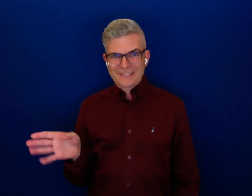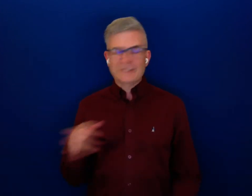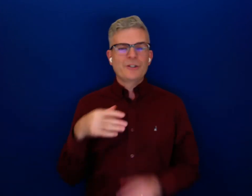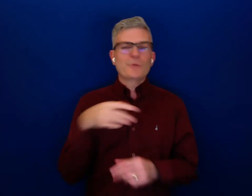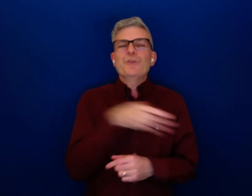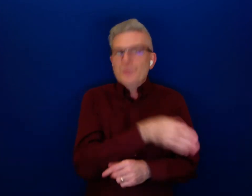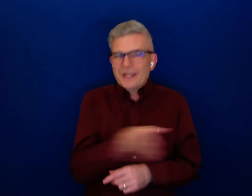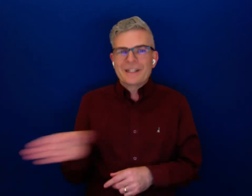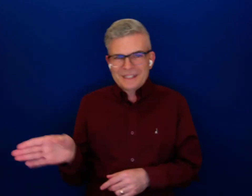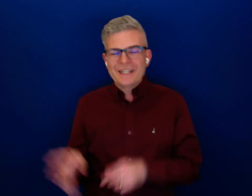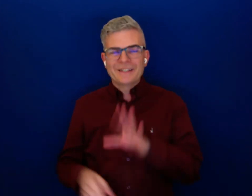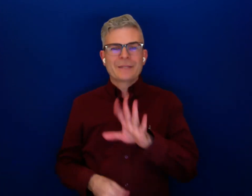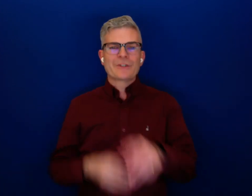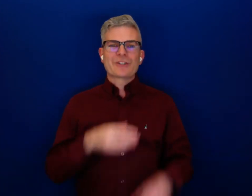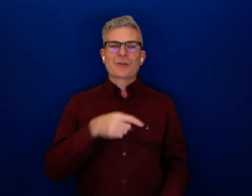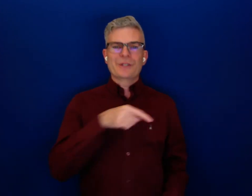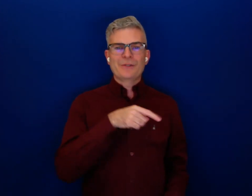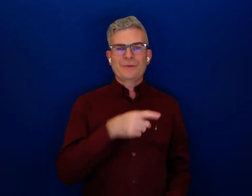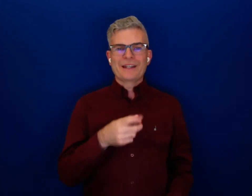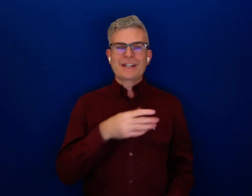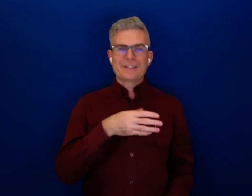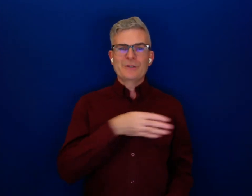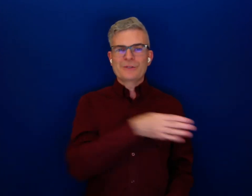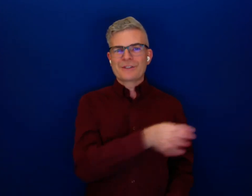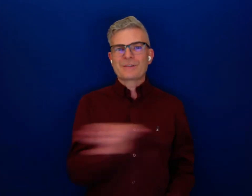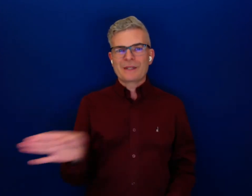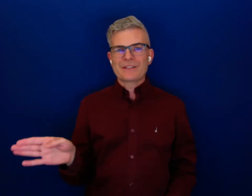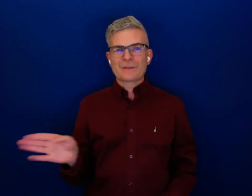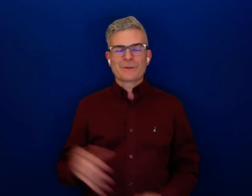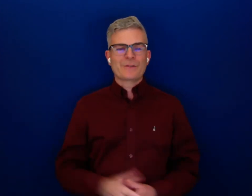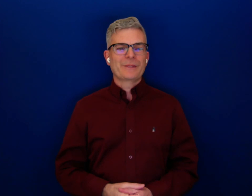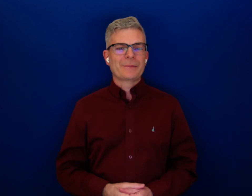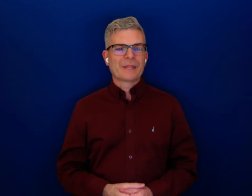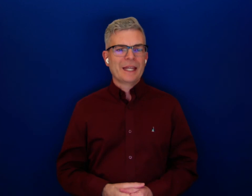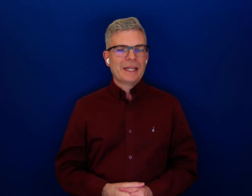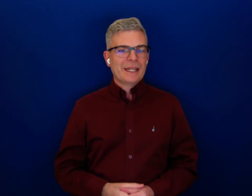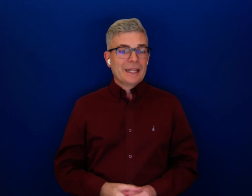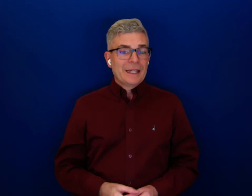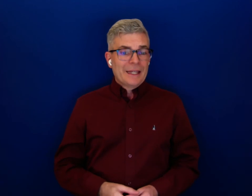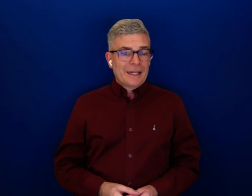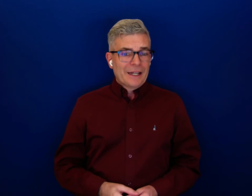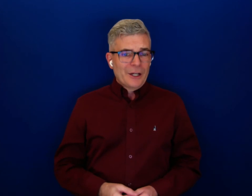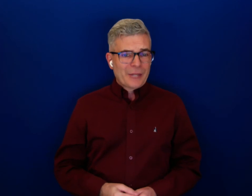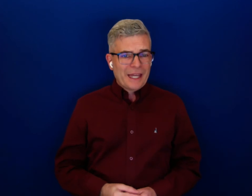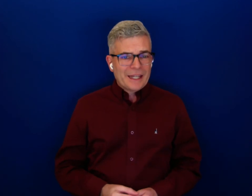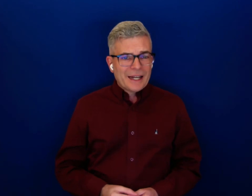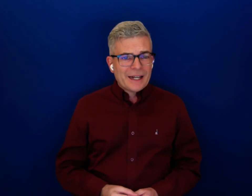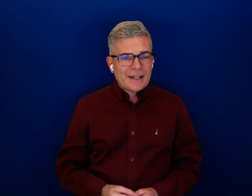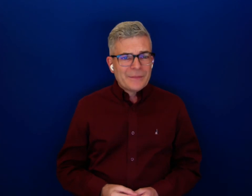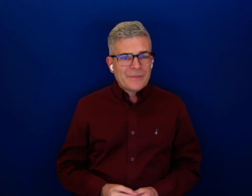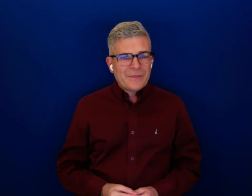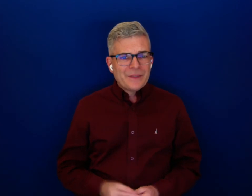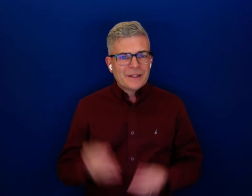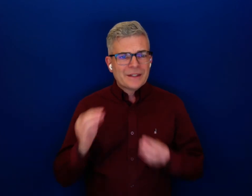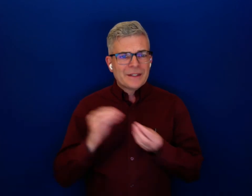You don't do that at the end. I'm just showing you that I used the space in front of me. Okay,